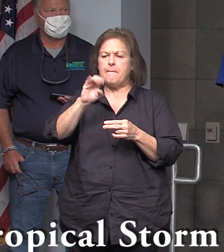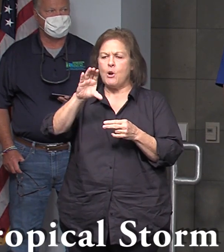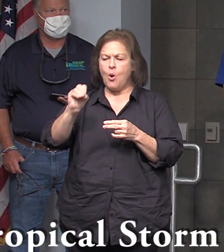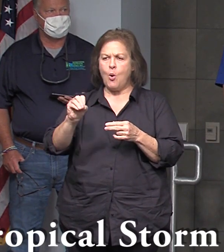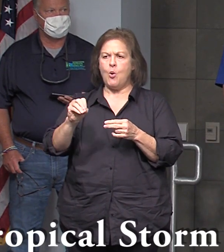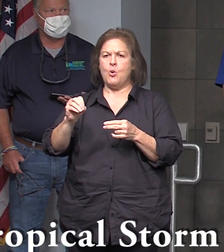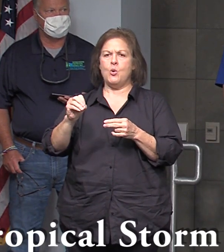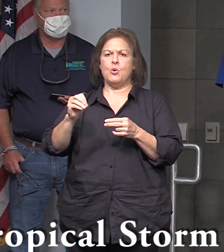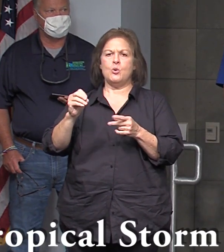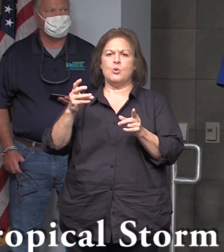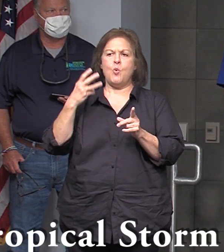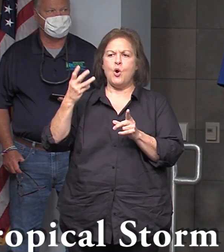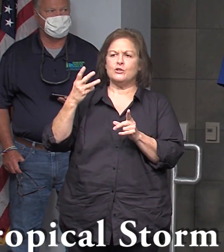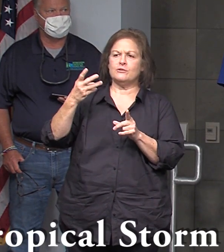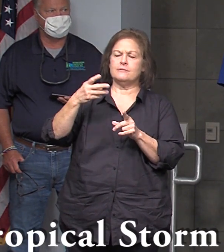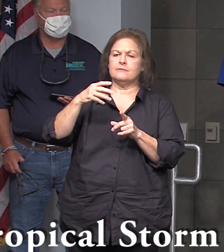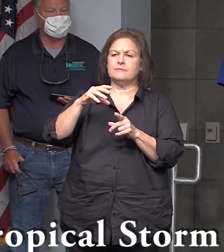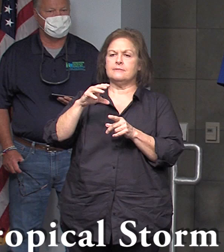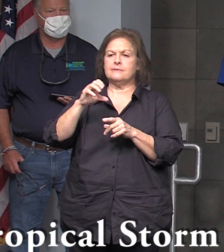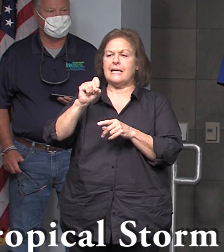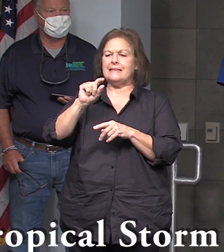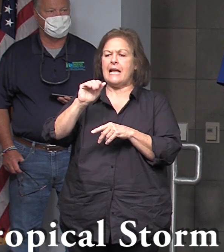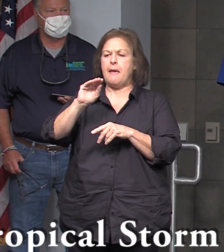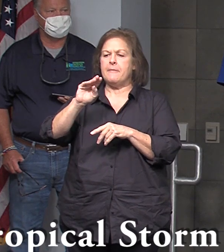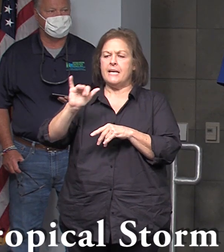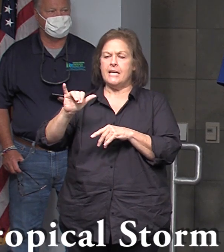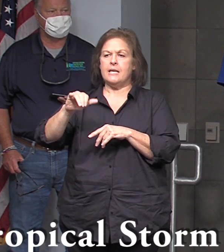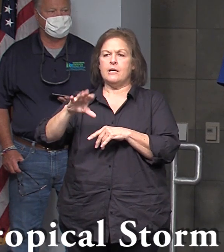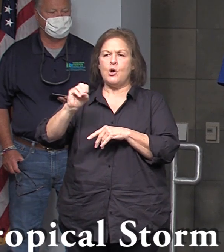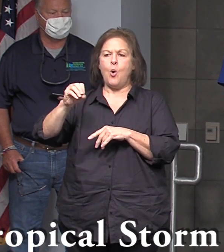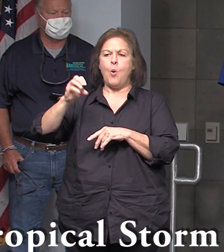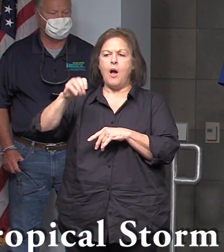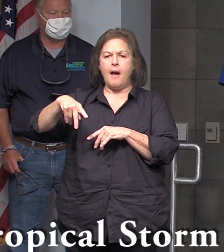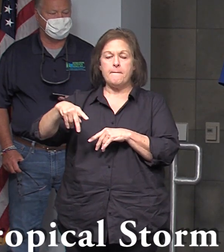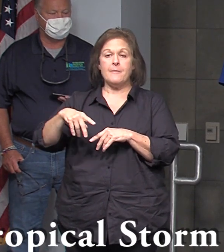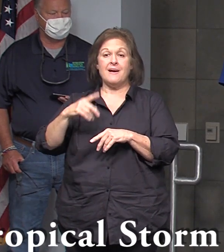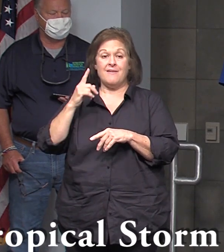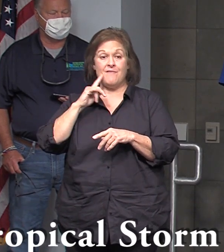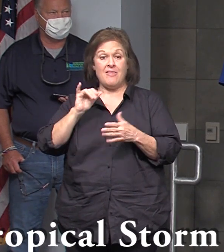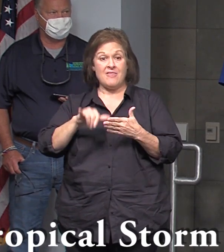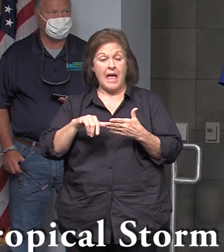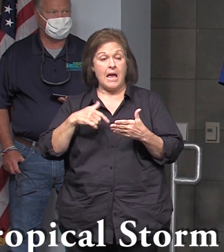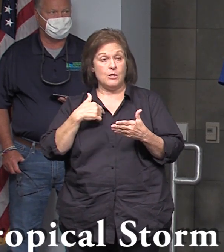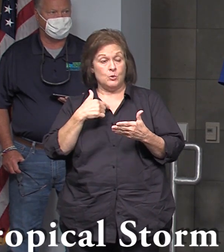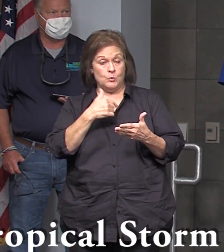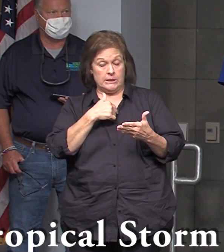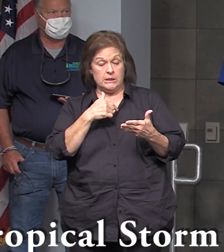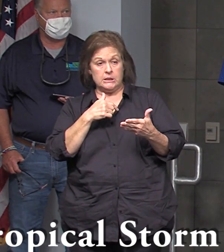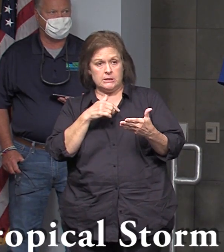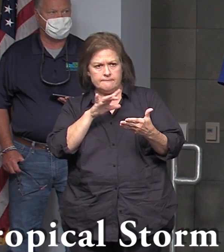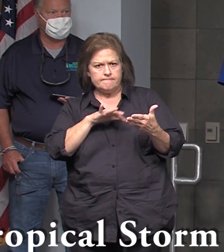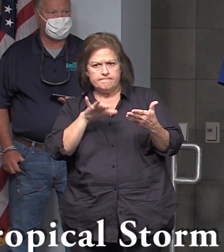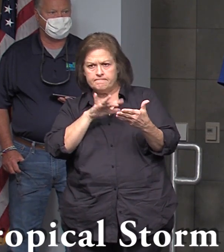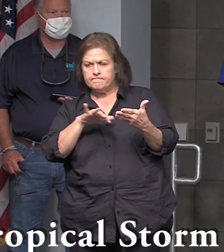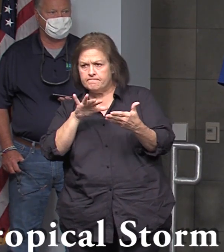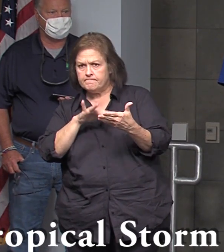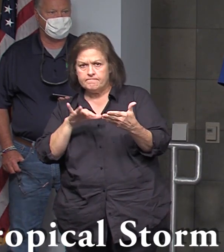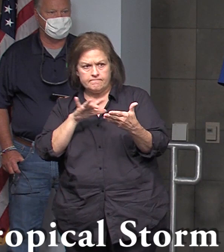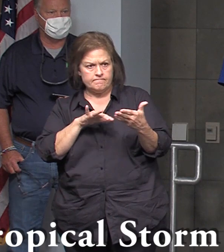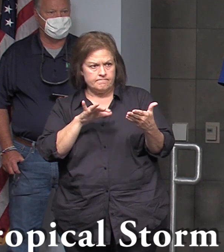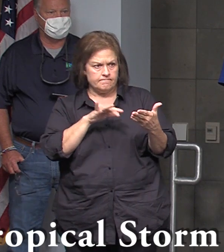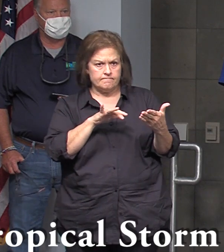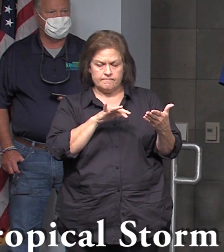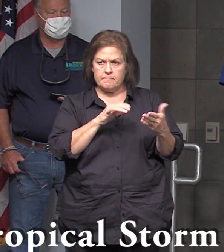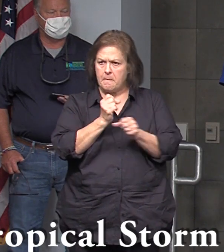and Washington St. Tammany Co-op. The important part about marshaling these assets into effectively a strike